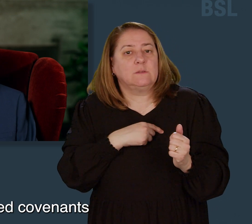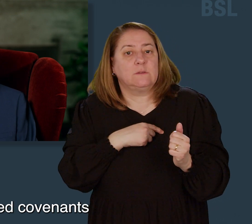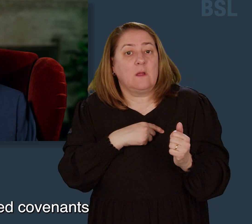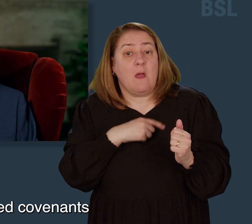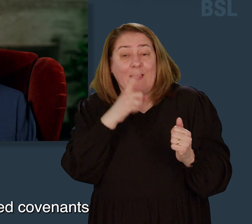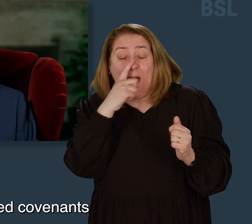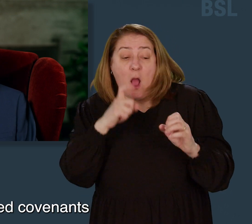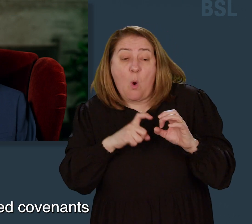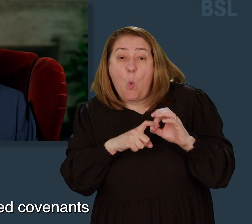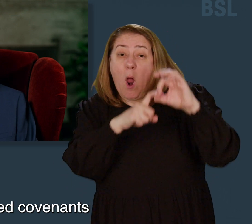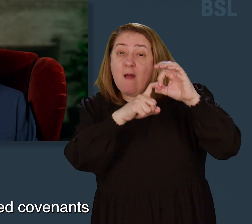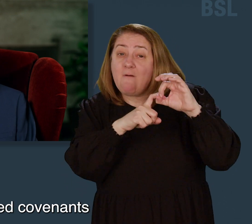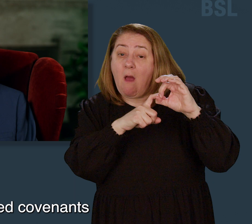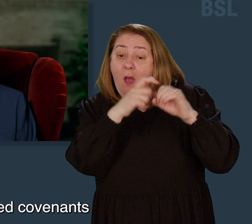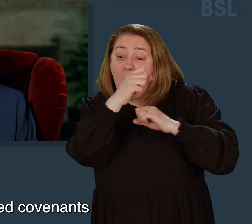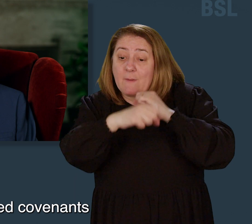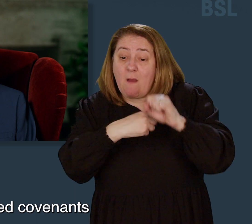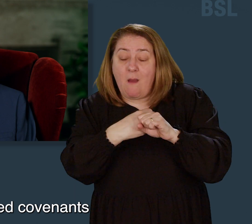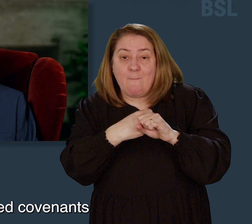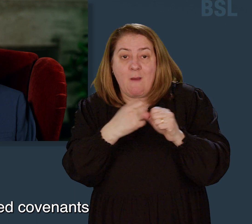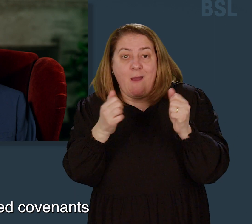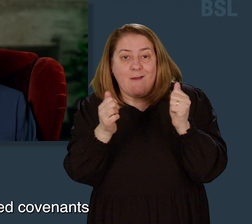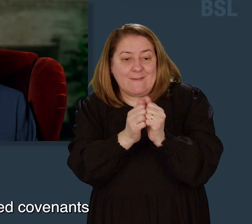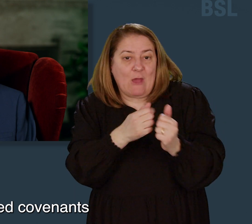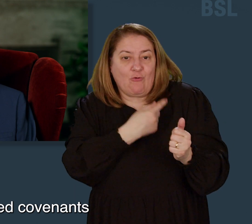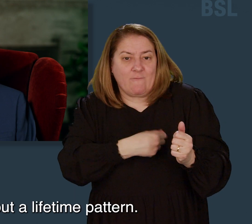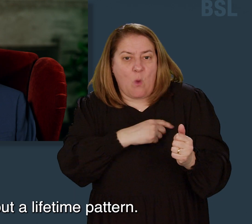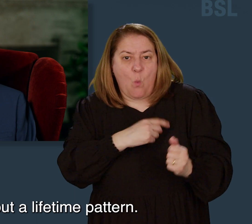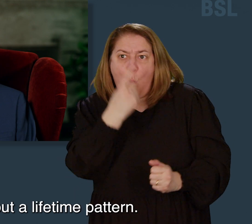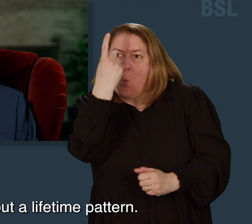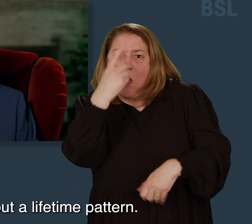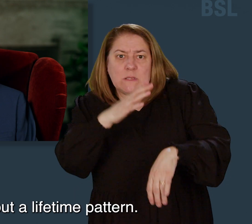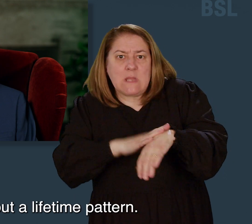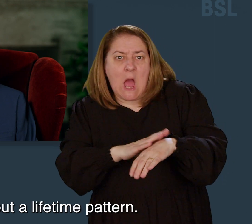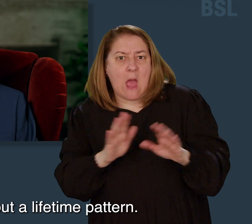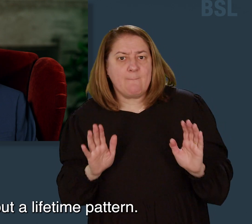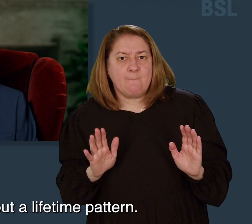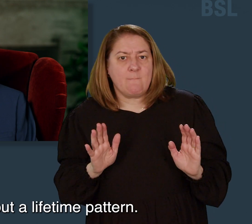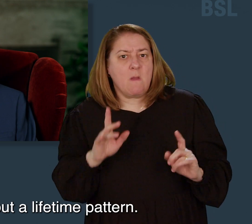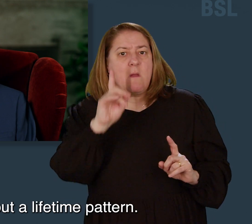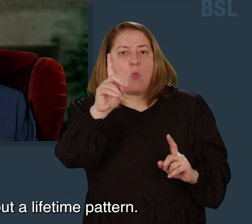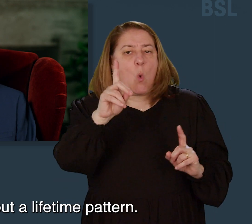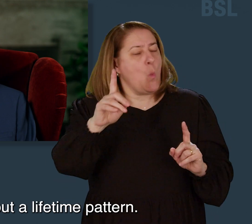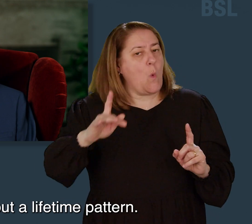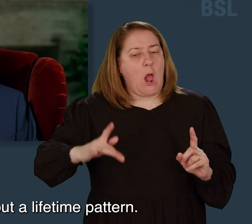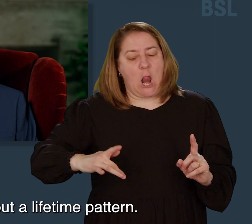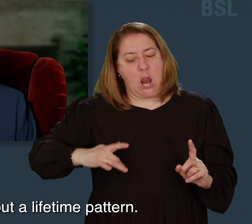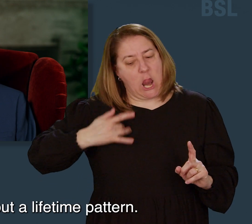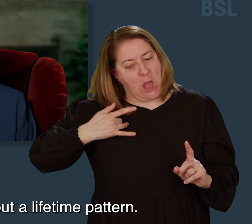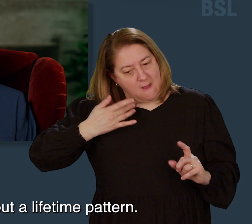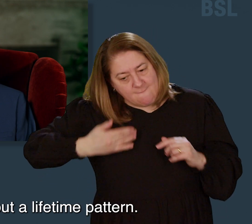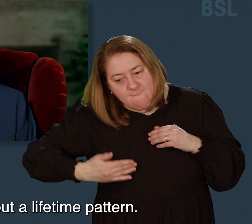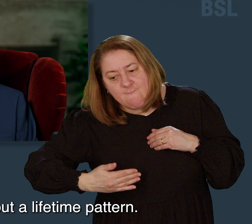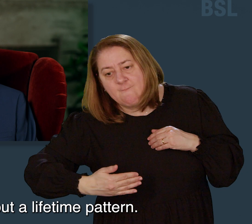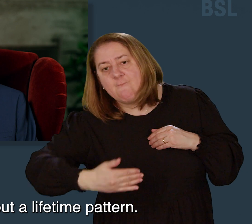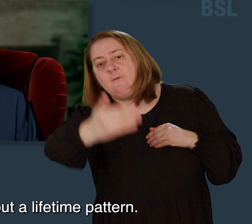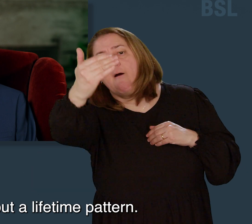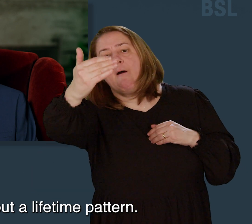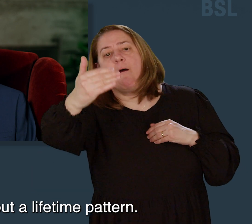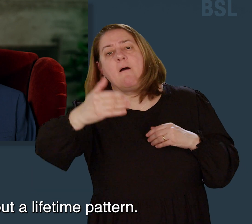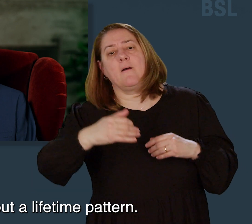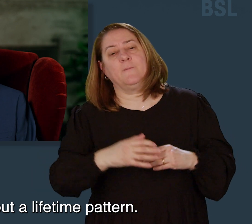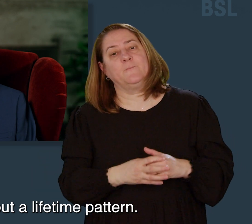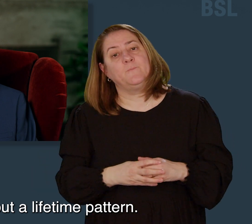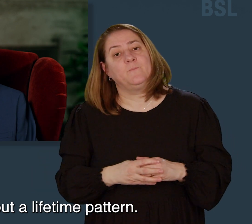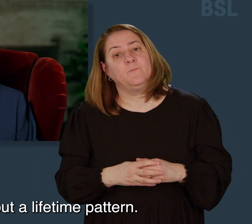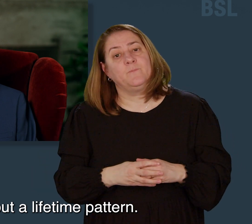Qualifying to make sacred covenants is not a one-time effort, but a lifetime